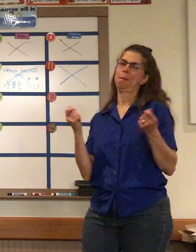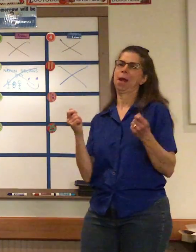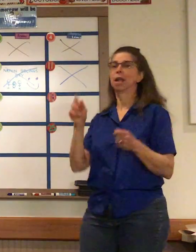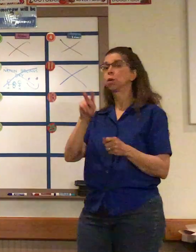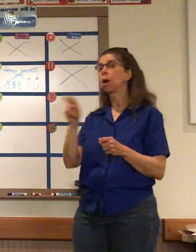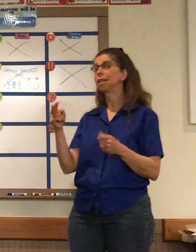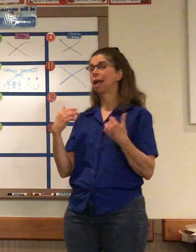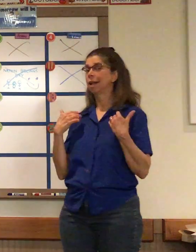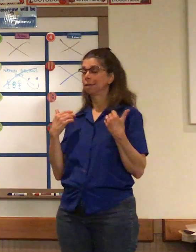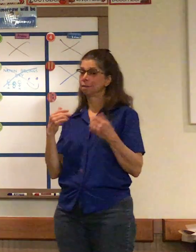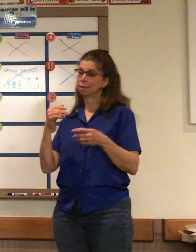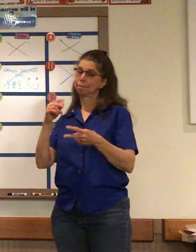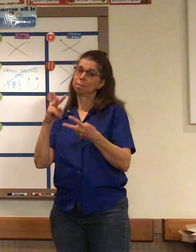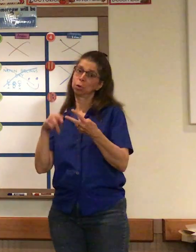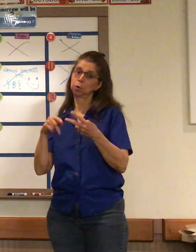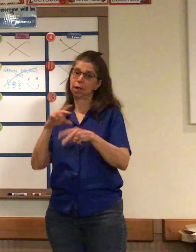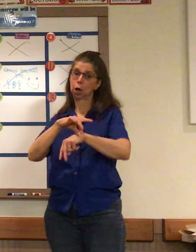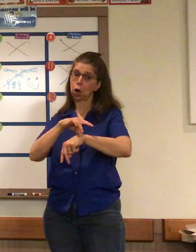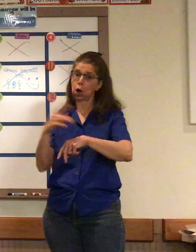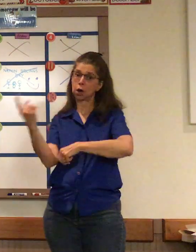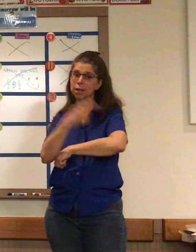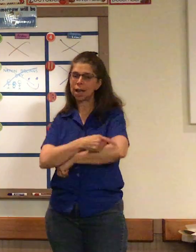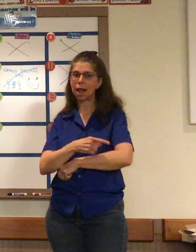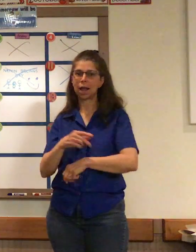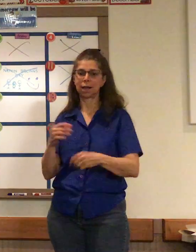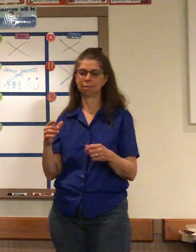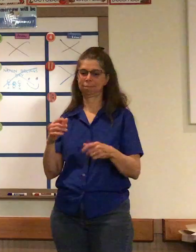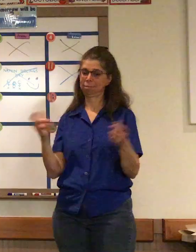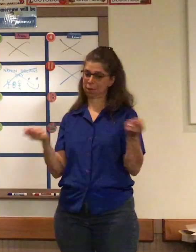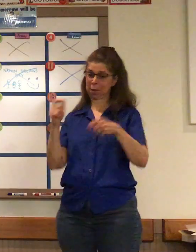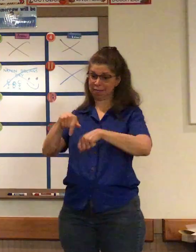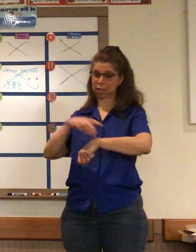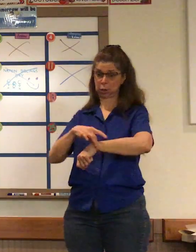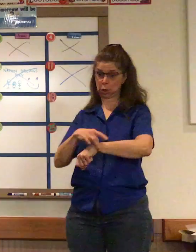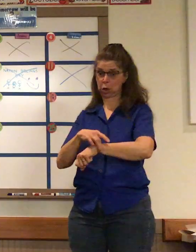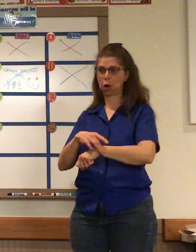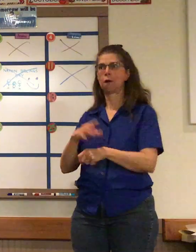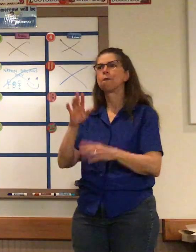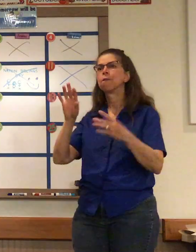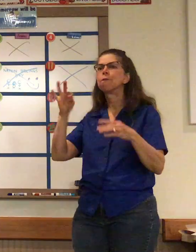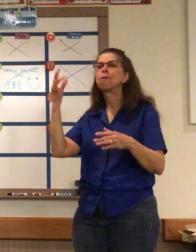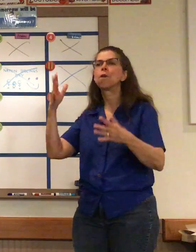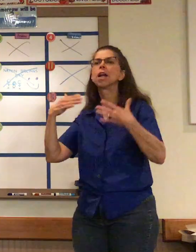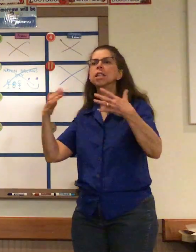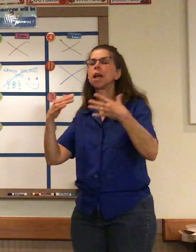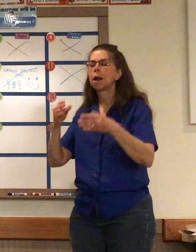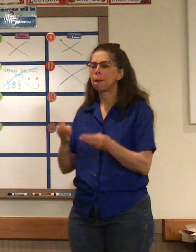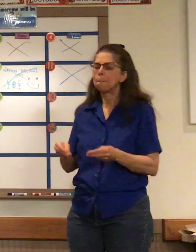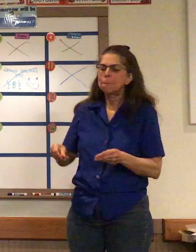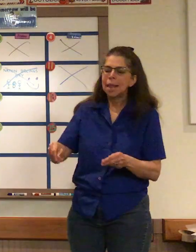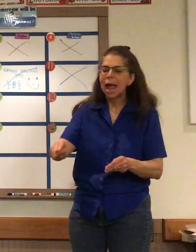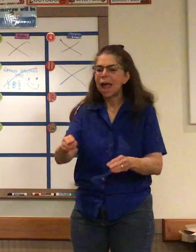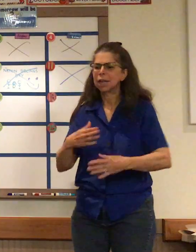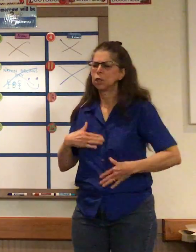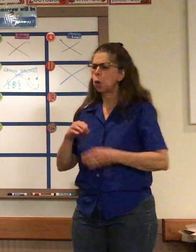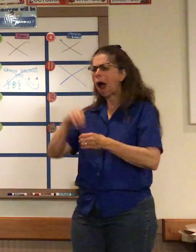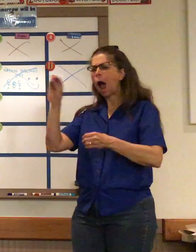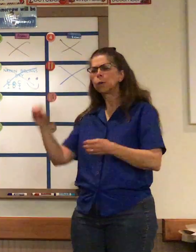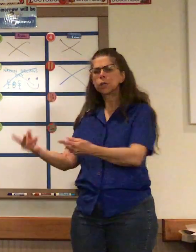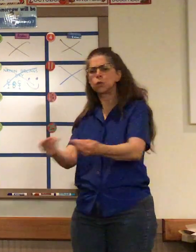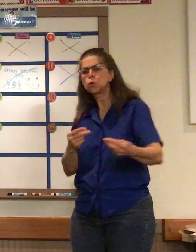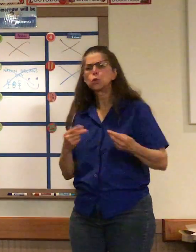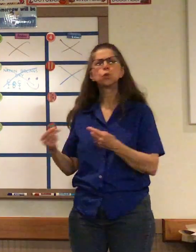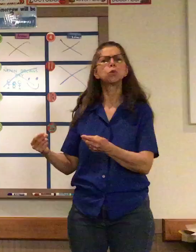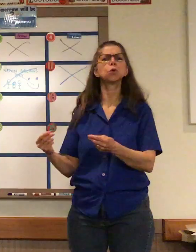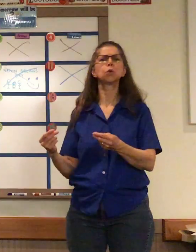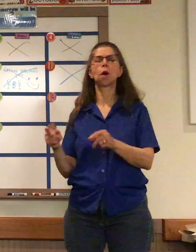Earth Day, where we're celebrating our planet, getting fresh air, maybe planting some things, just enjoying some time outside. And it's